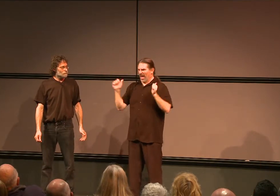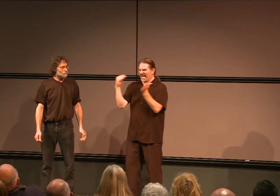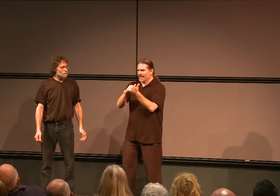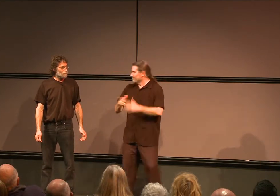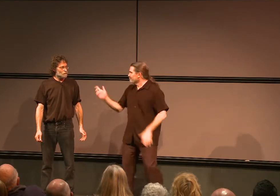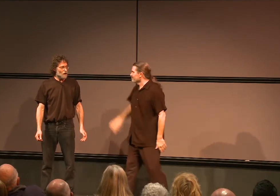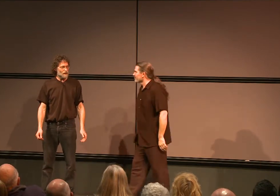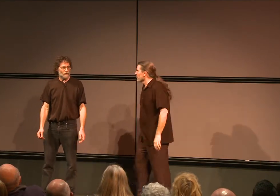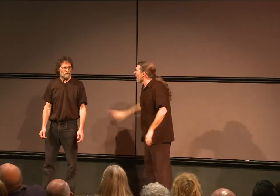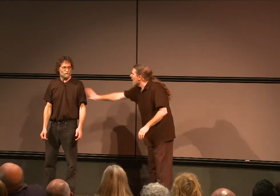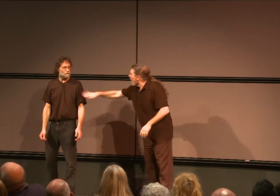Try again.